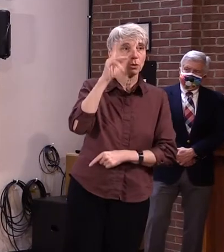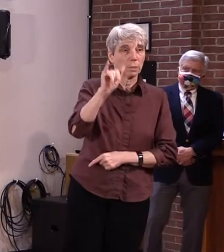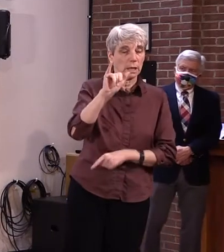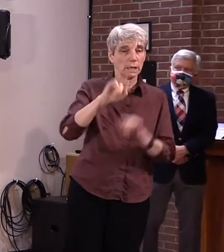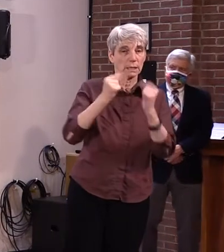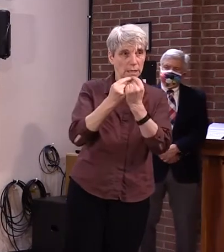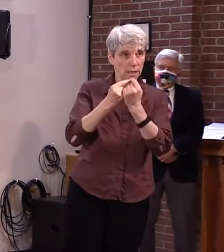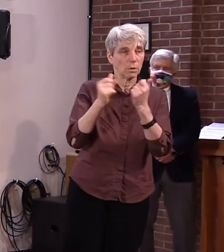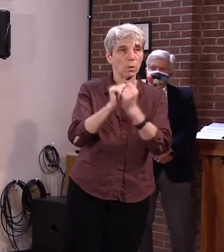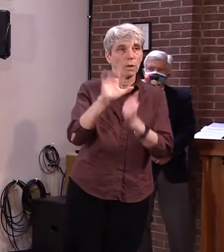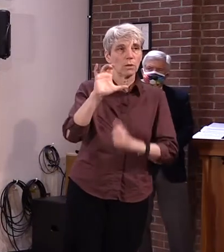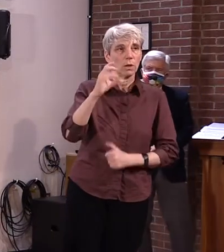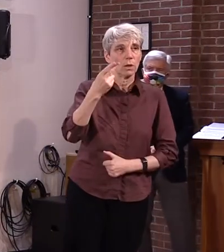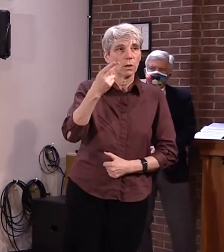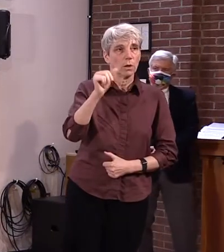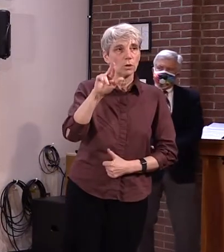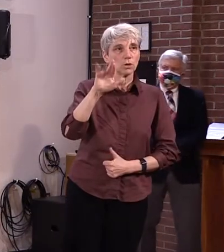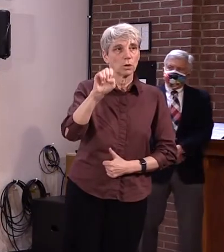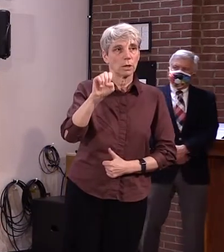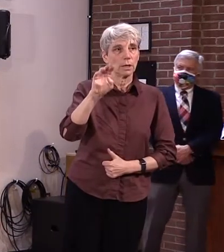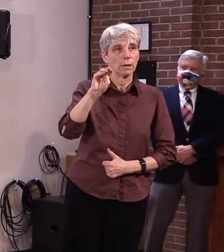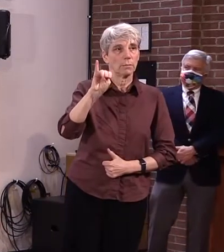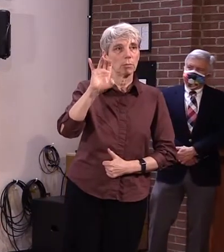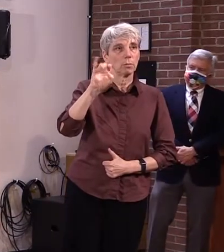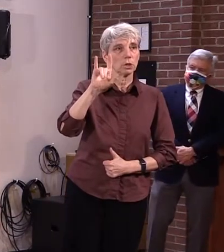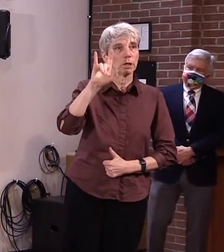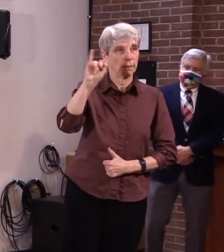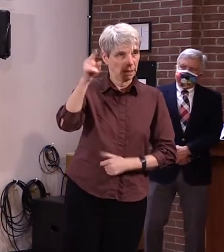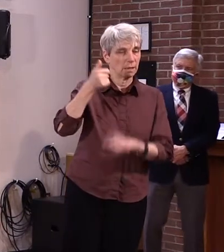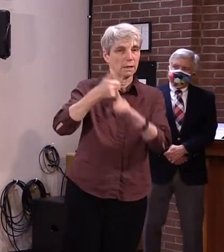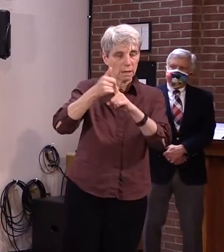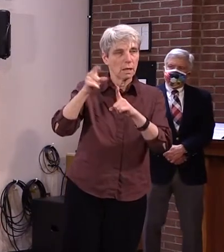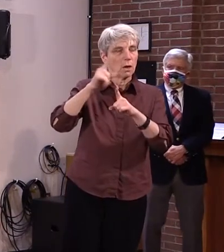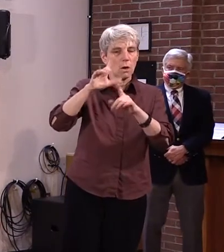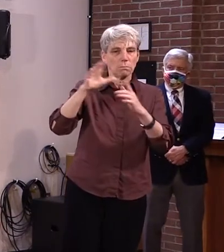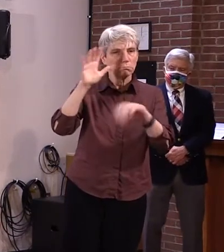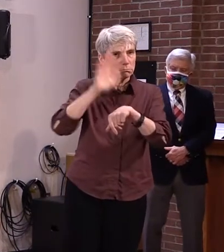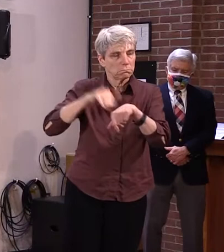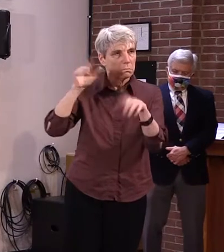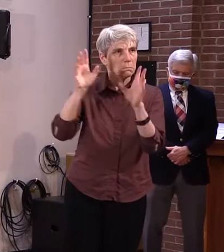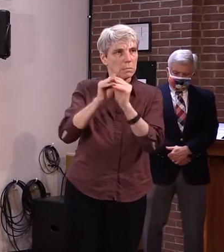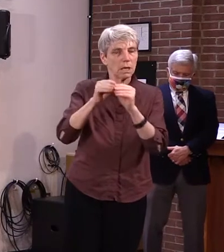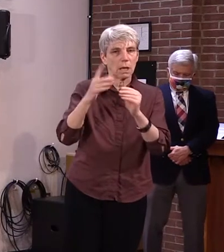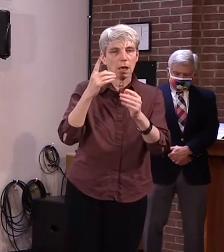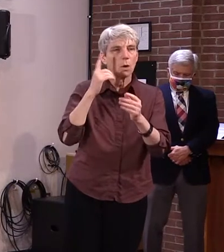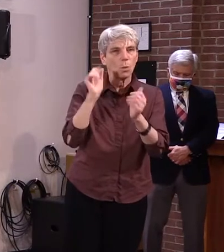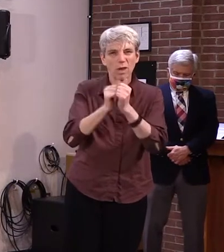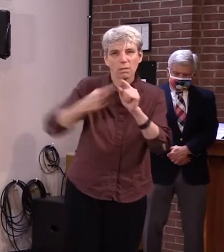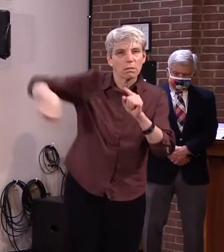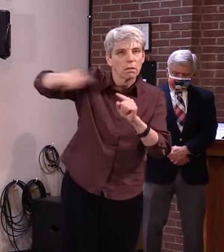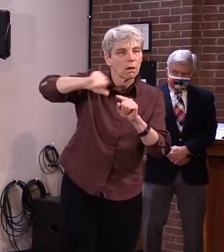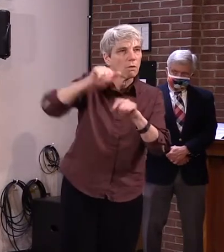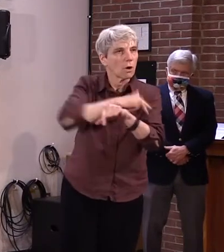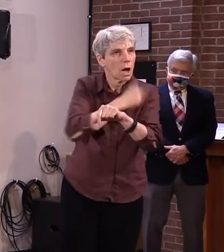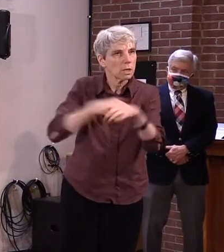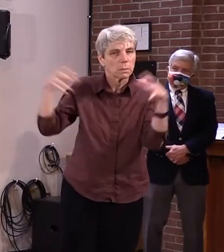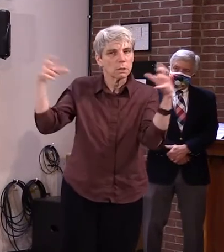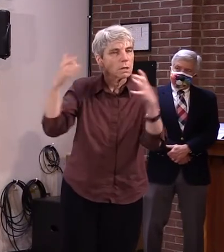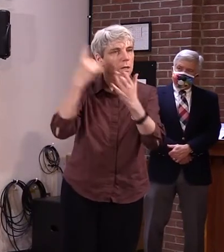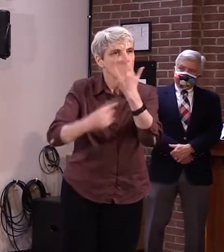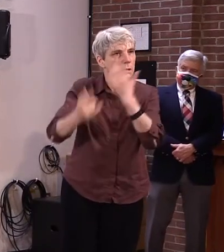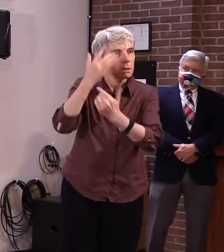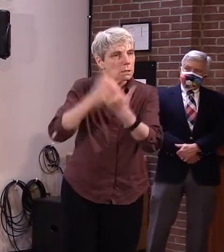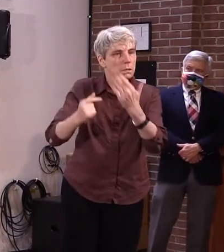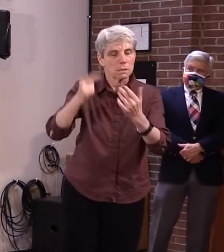Michelli, who convenes meetings with all of the hospitals on a regular basis and helps to coordinate and vet the